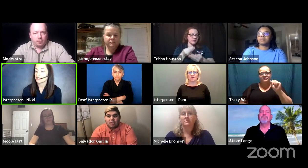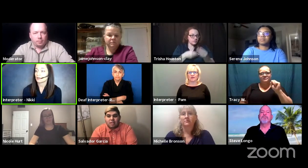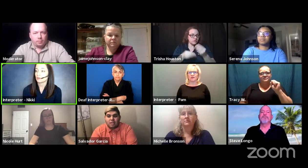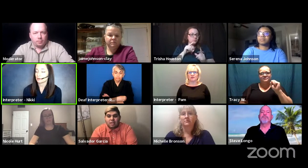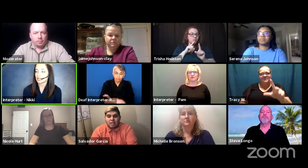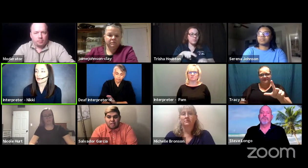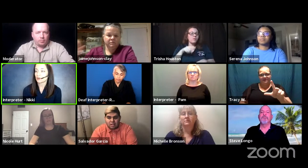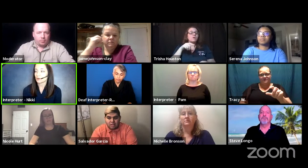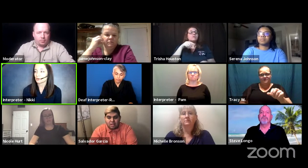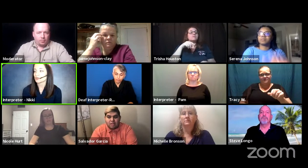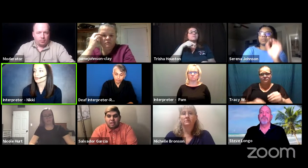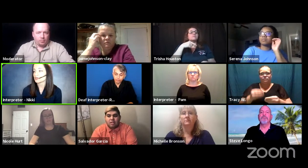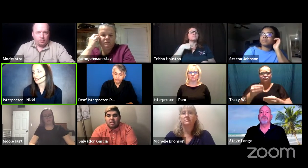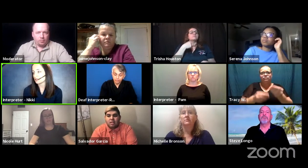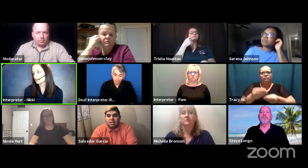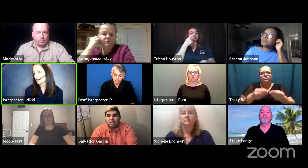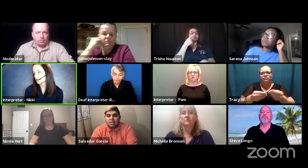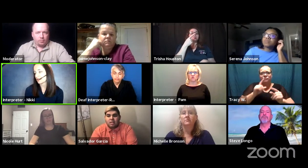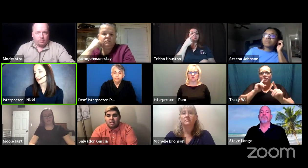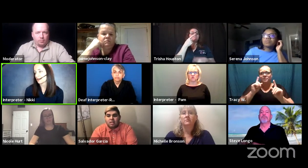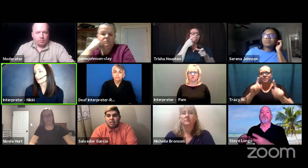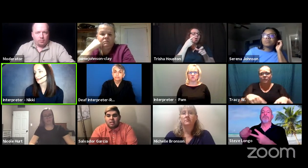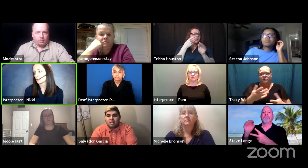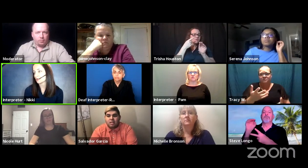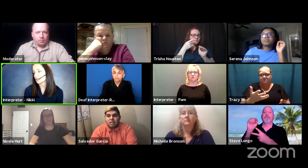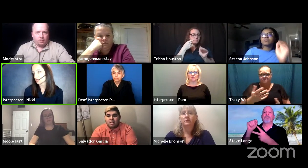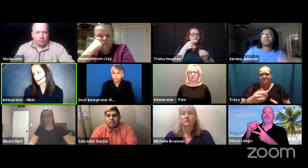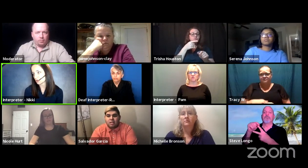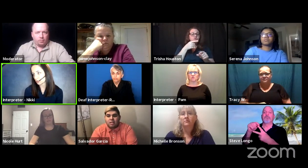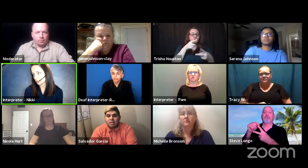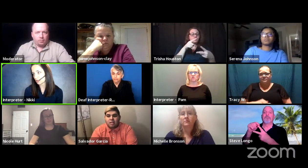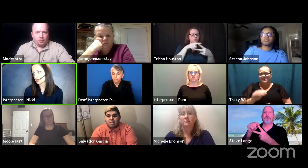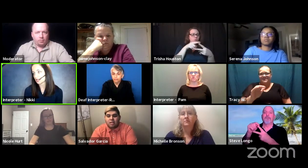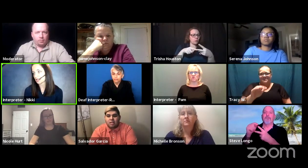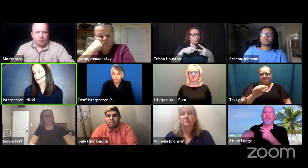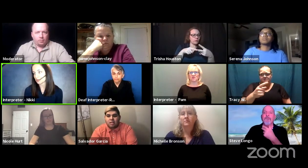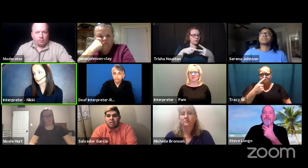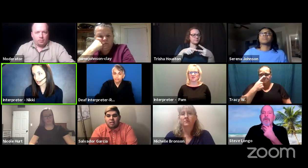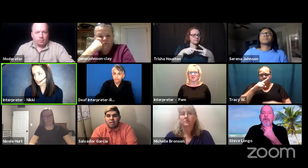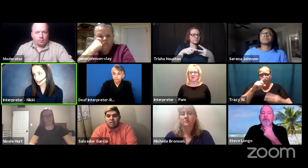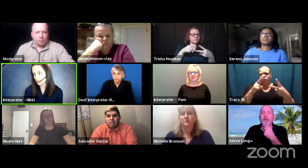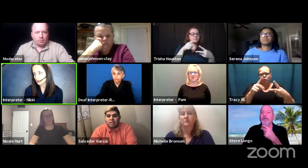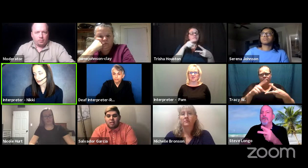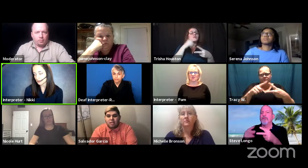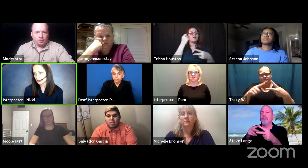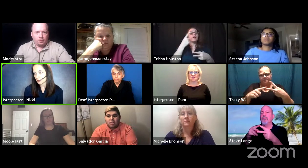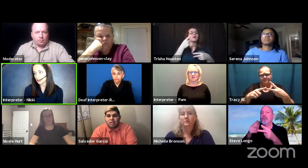We will now go to Steve to go over the treasurer's report. And as a reminder,